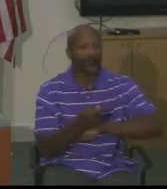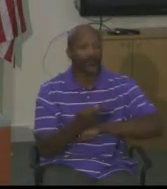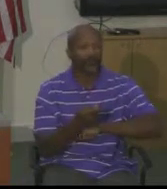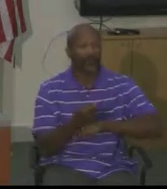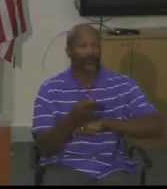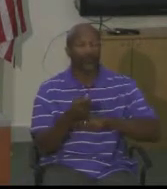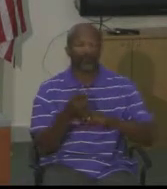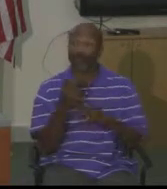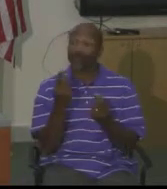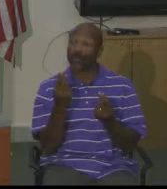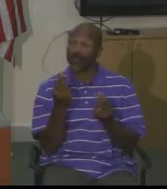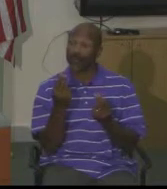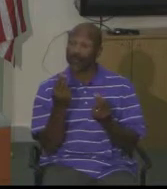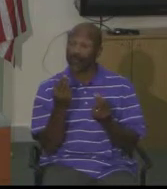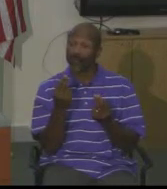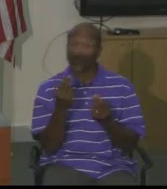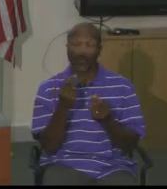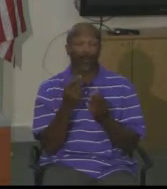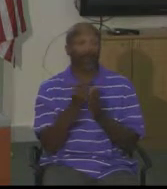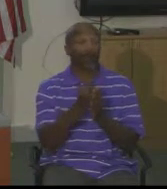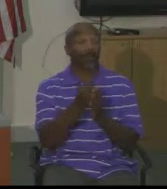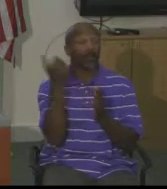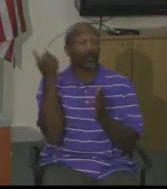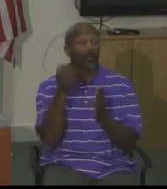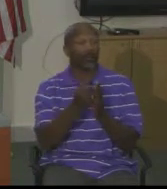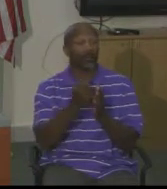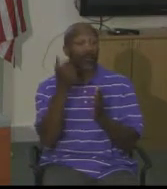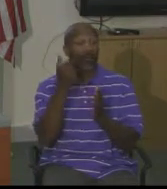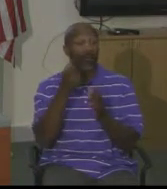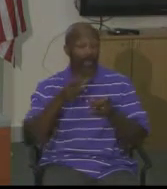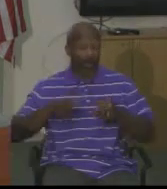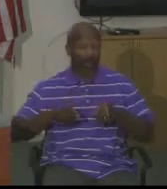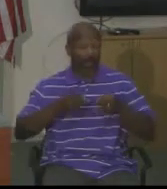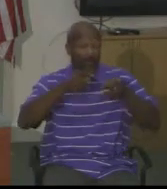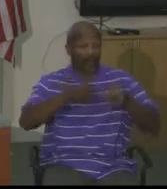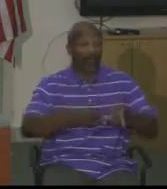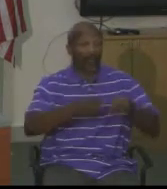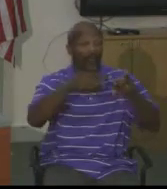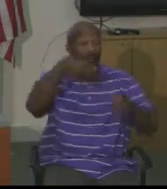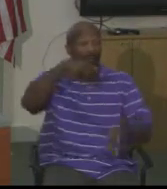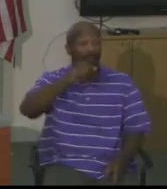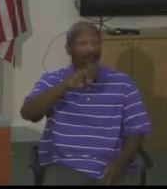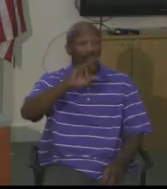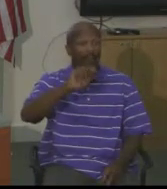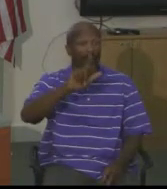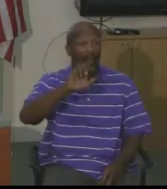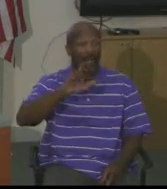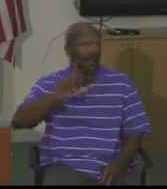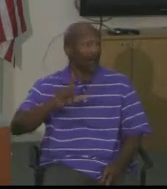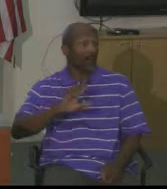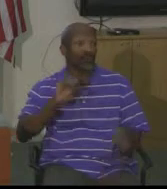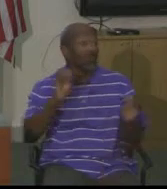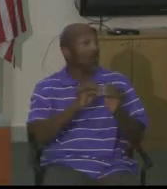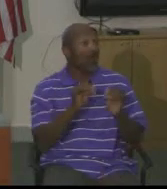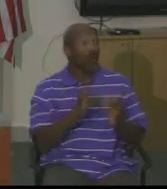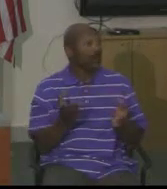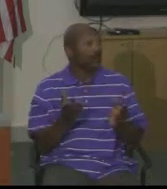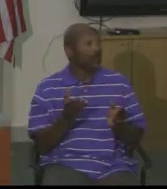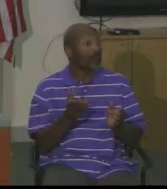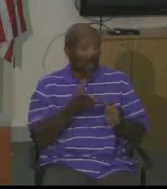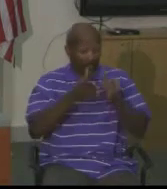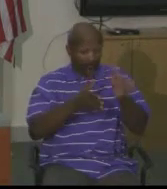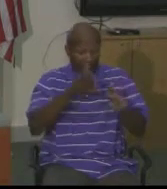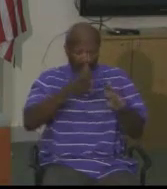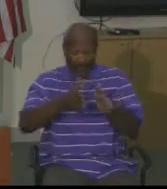First thing they did is they got rid of it's no longer a parallel bus, meaning that the slots are